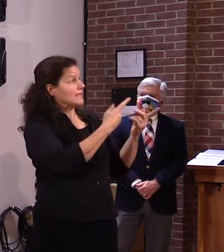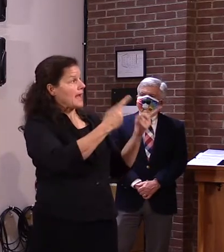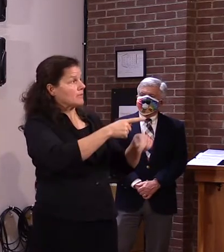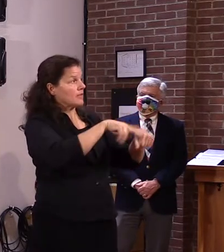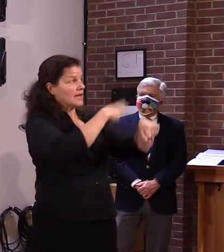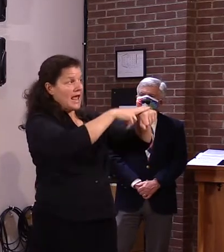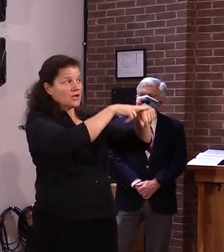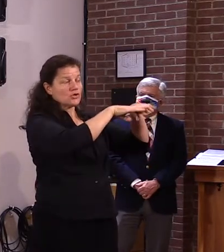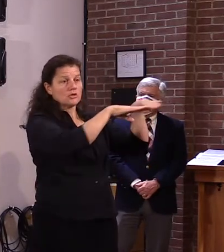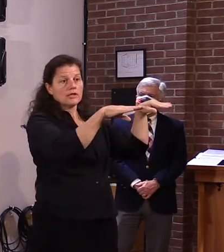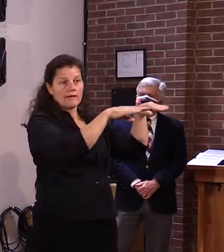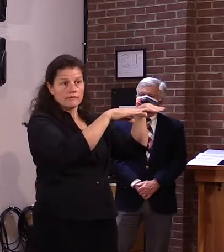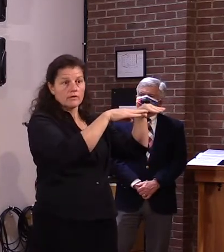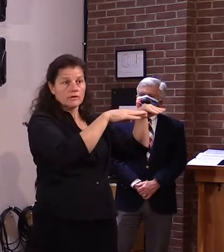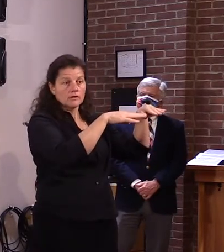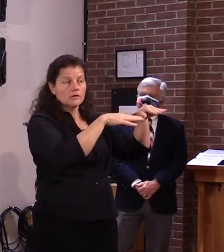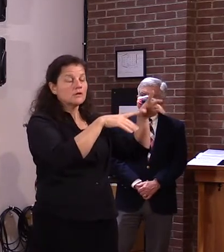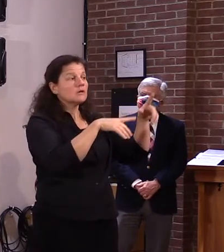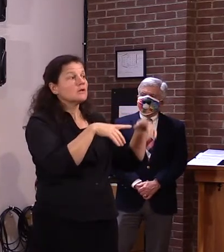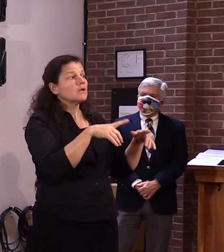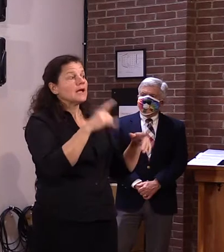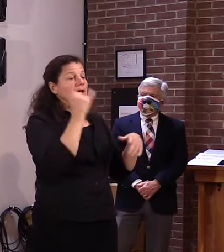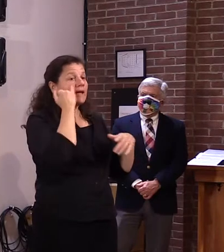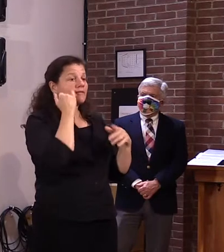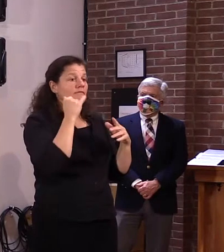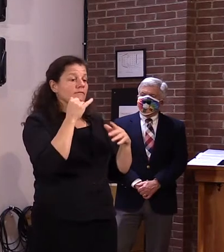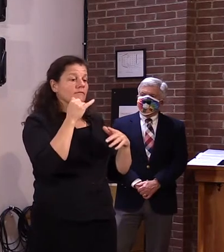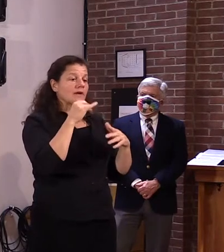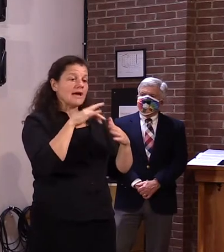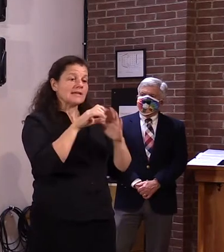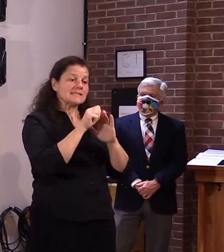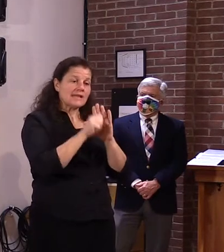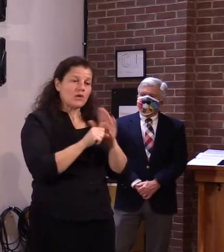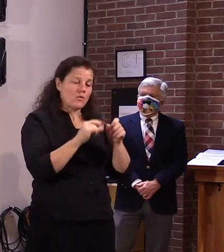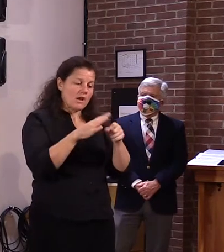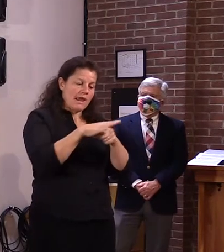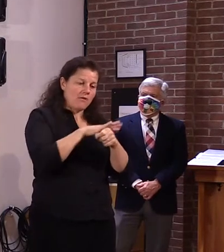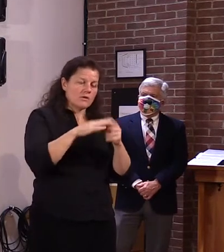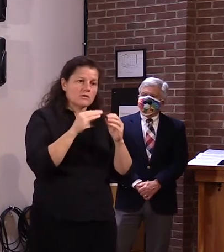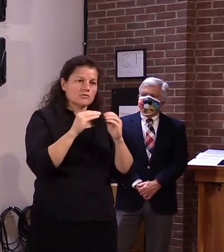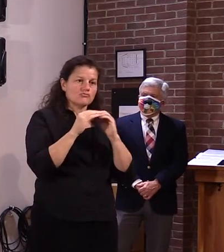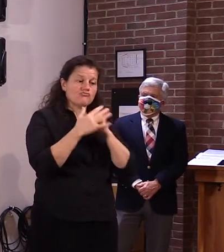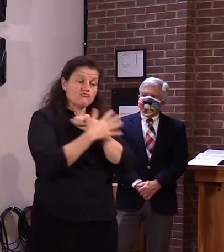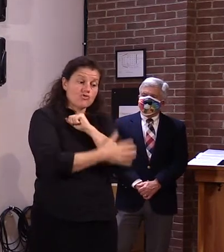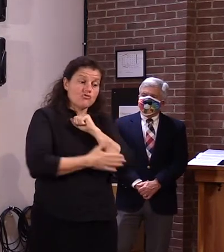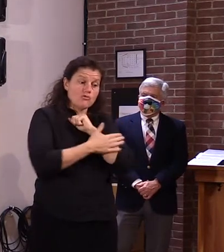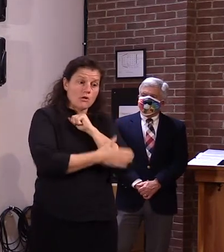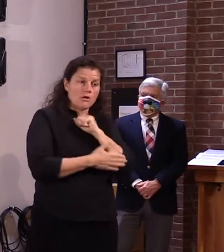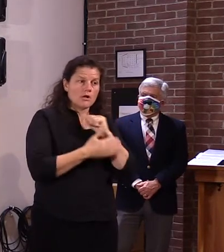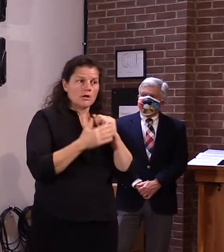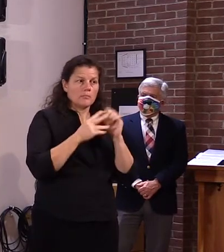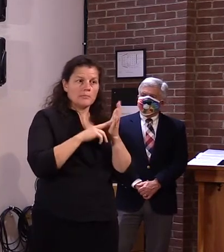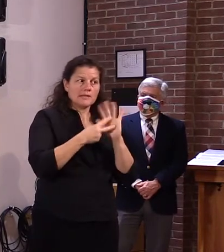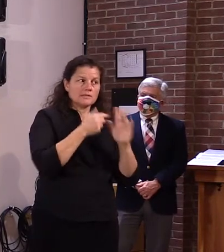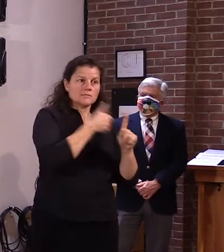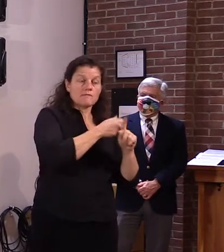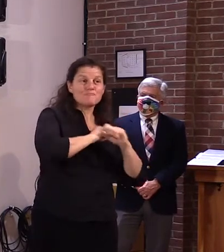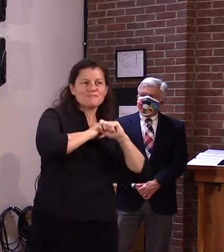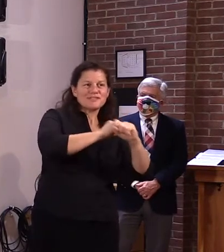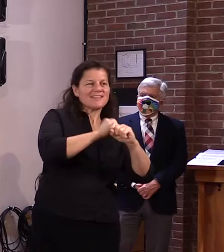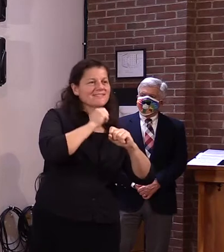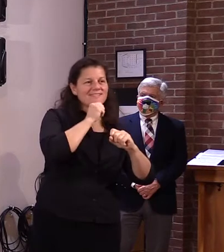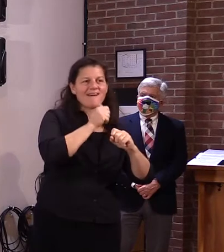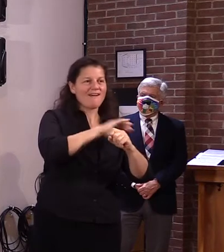is rurality, being more rural, is not necessarily protective when it comes to